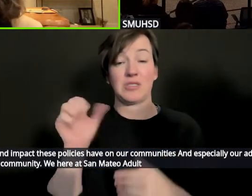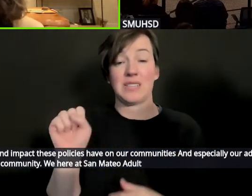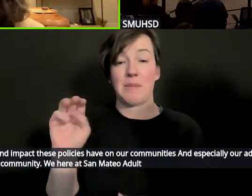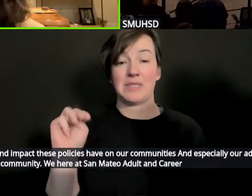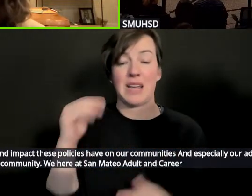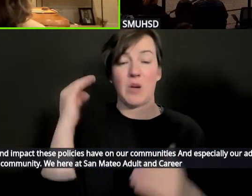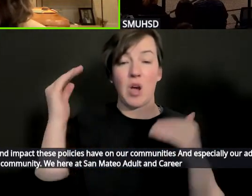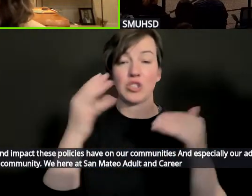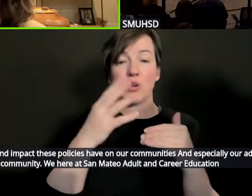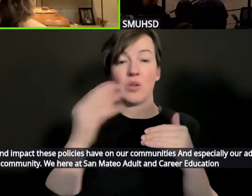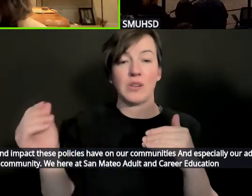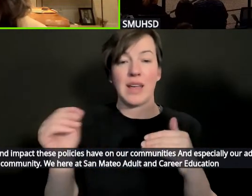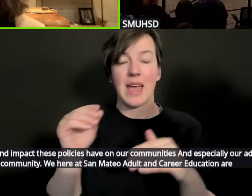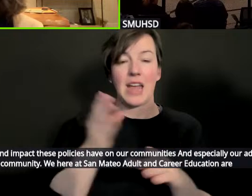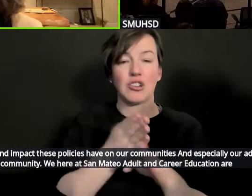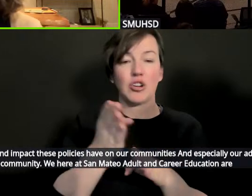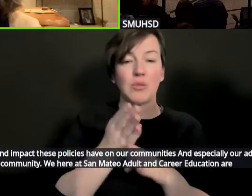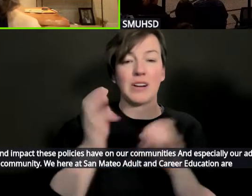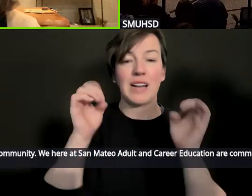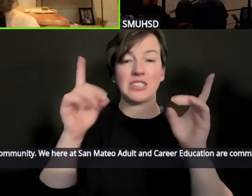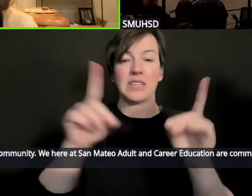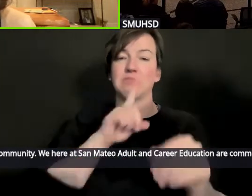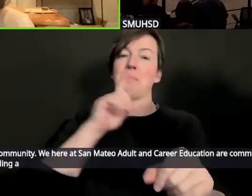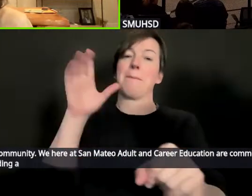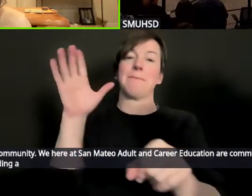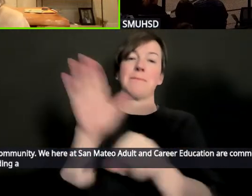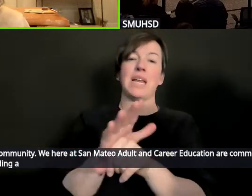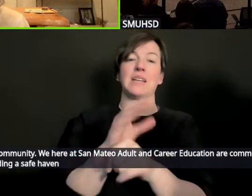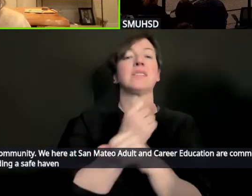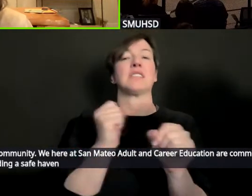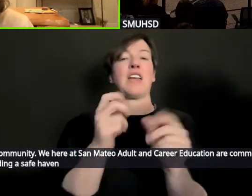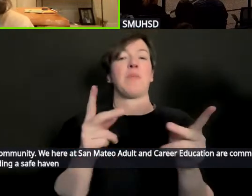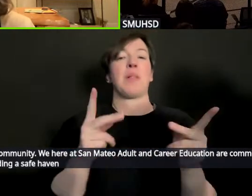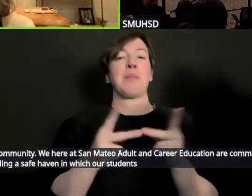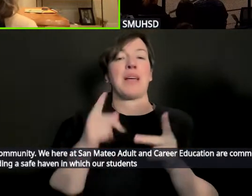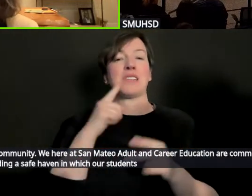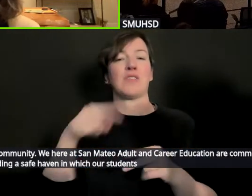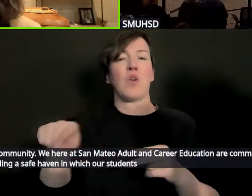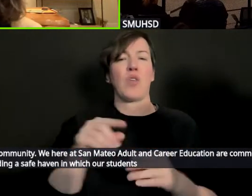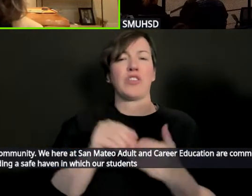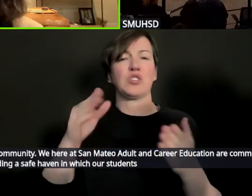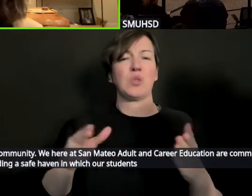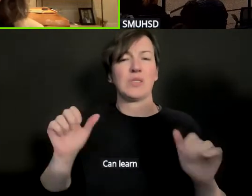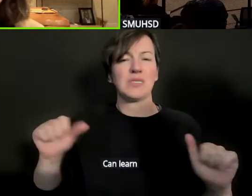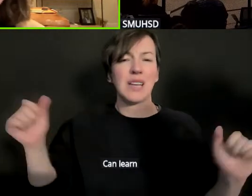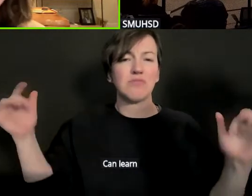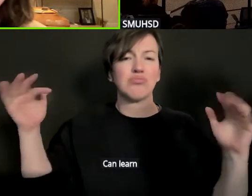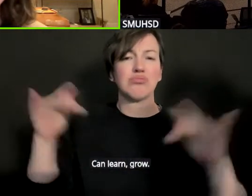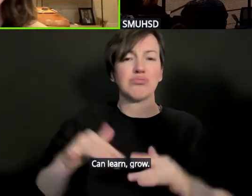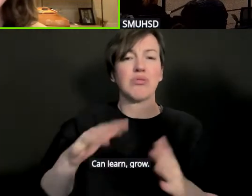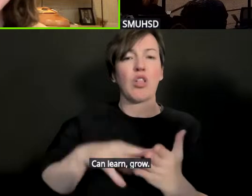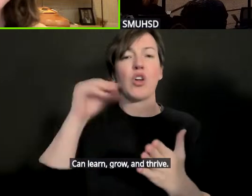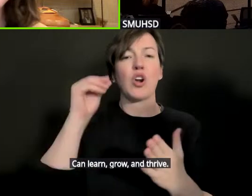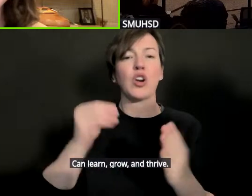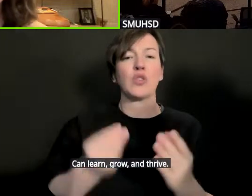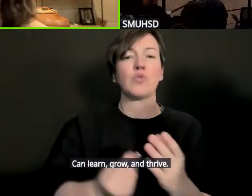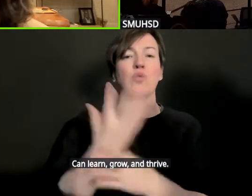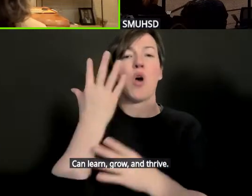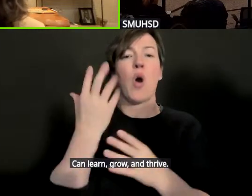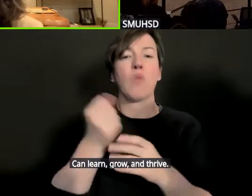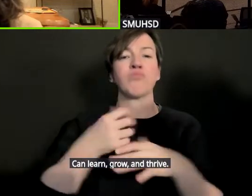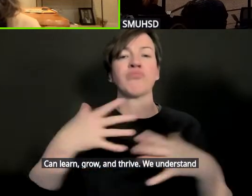Education are committed to providing a safe haven in which our students can learn, grow, and thrive. We